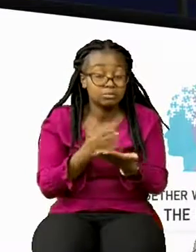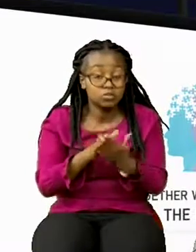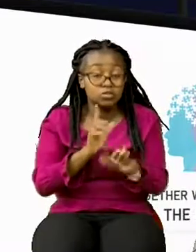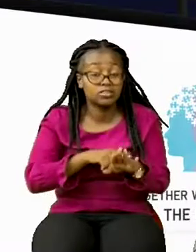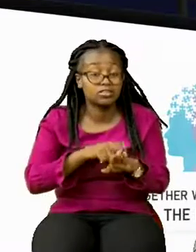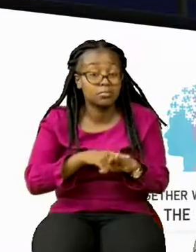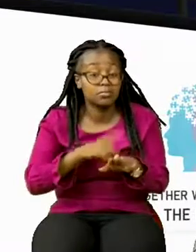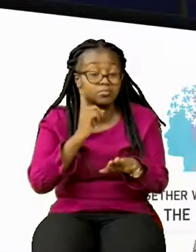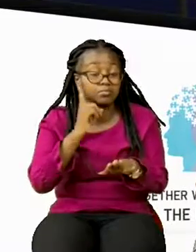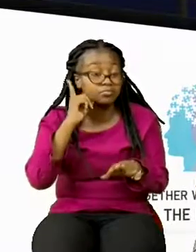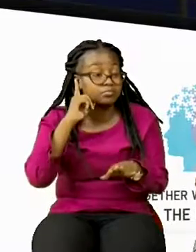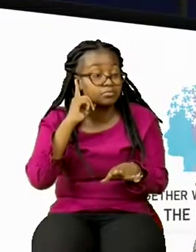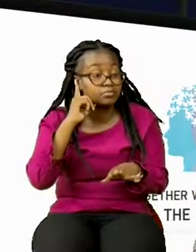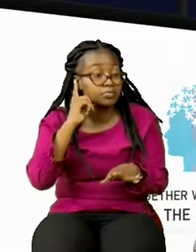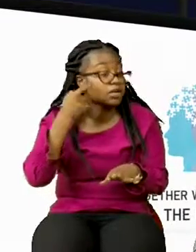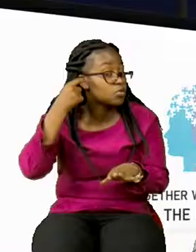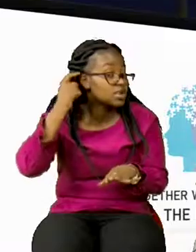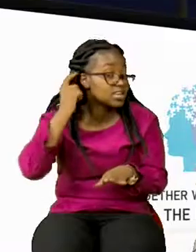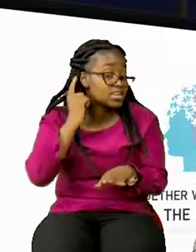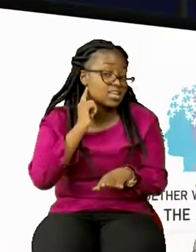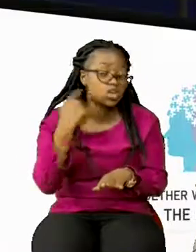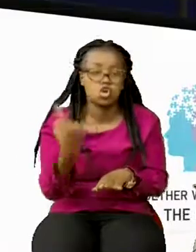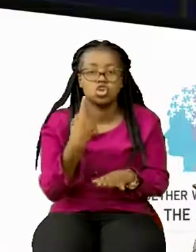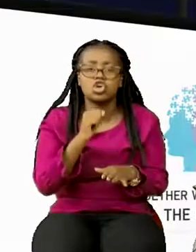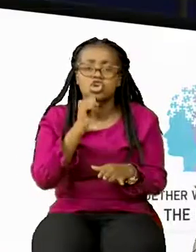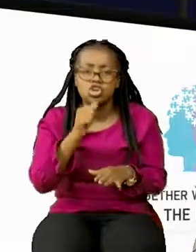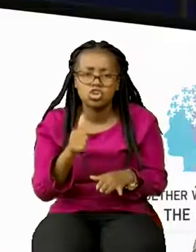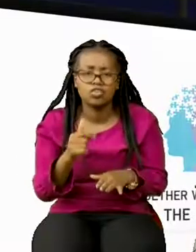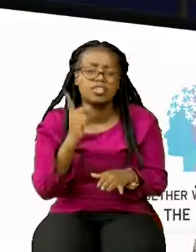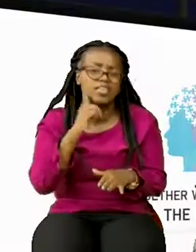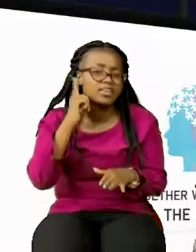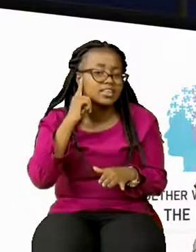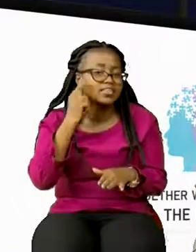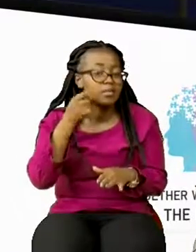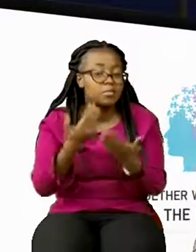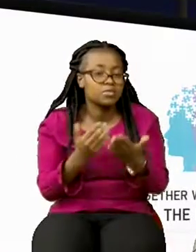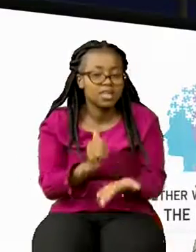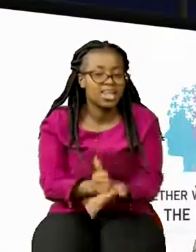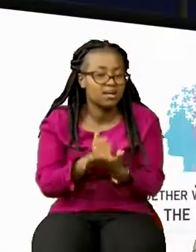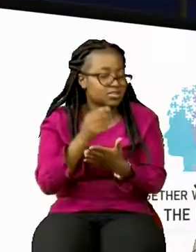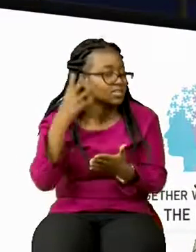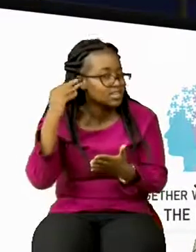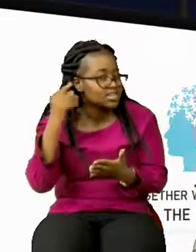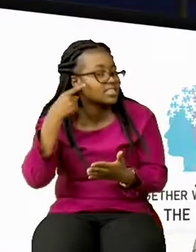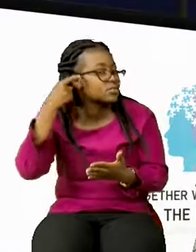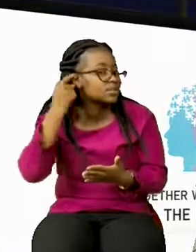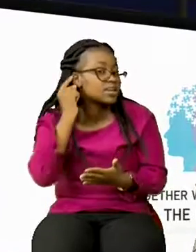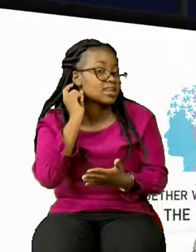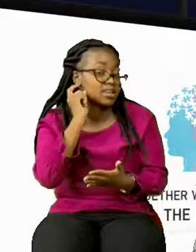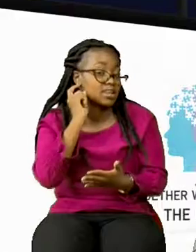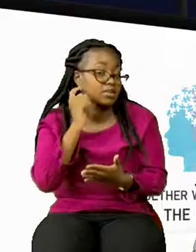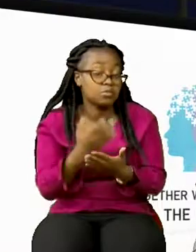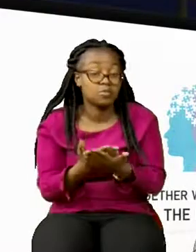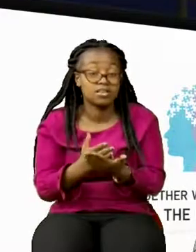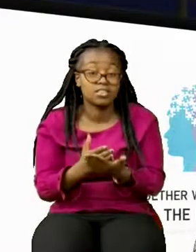that they just need the hearing aids, not that they're deaf, they just need some assistance. And then, like we said, also in the science, you